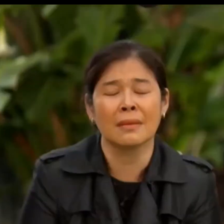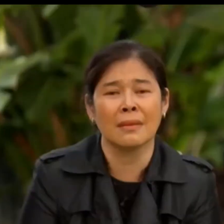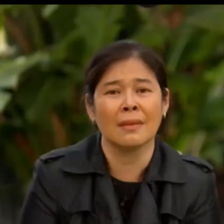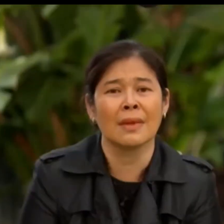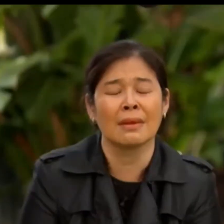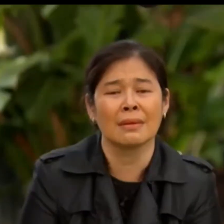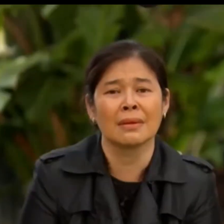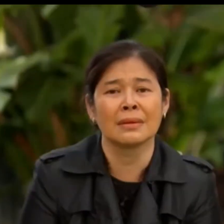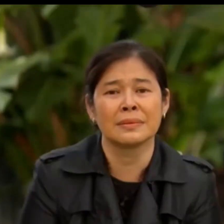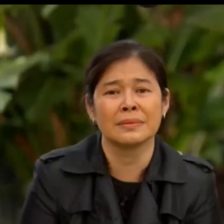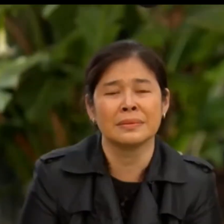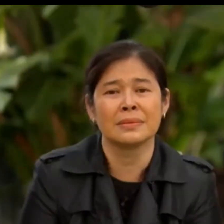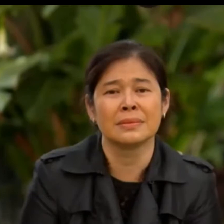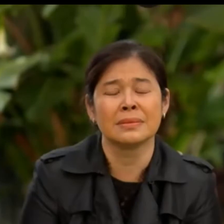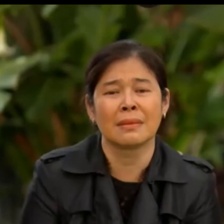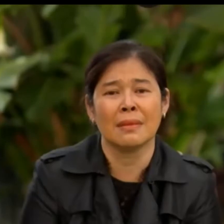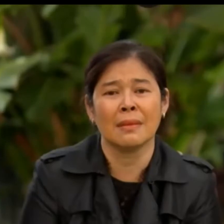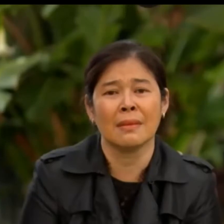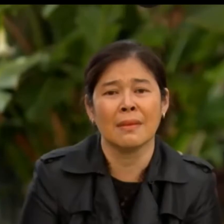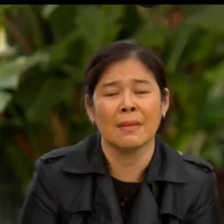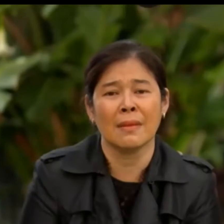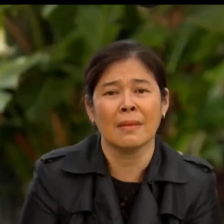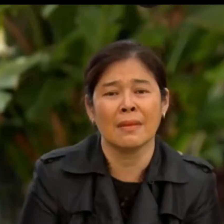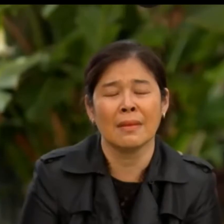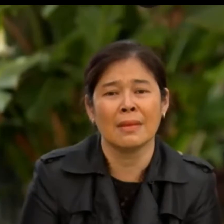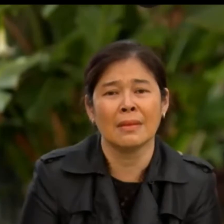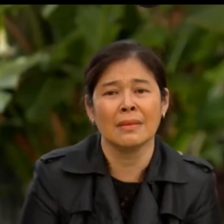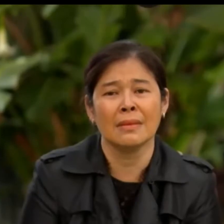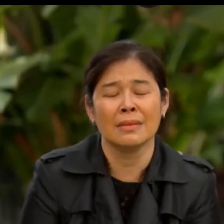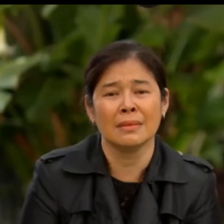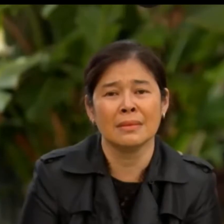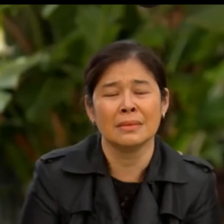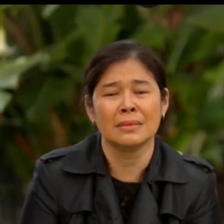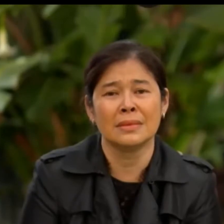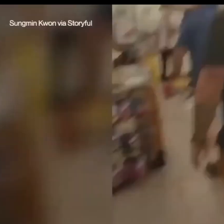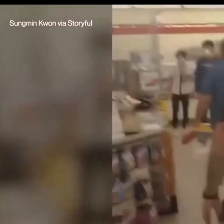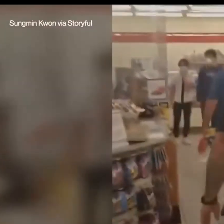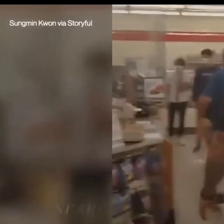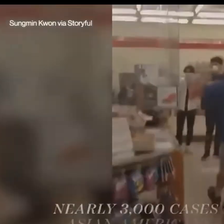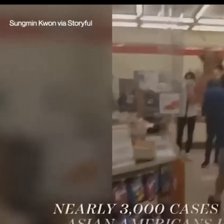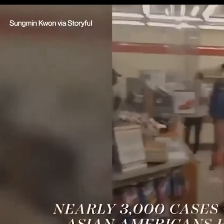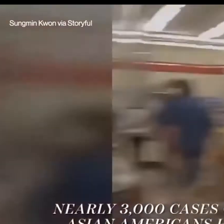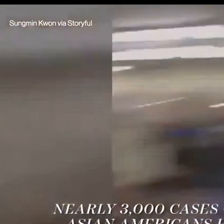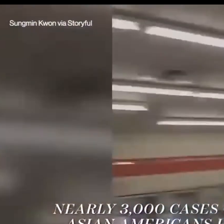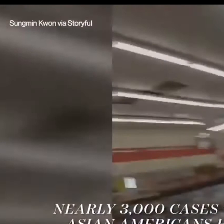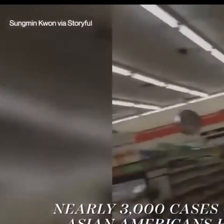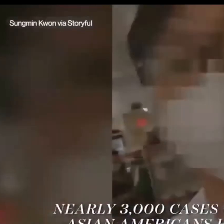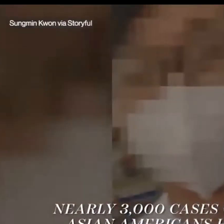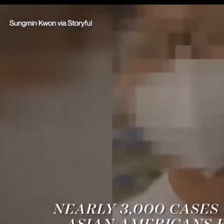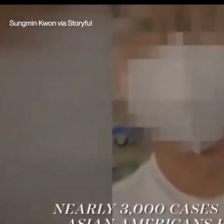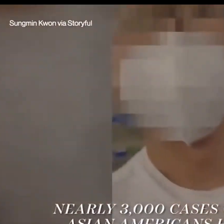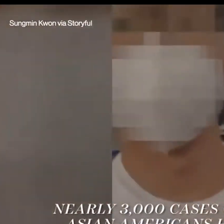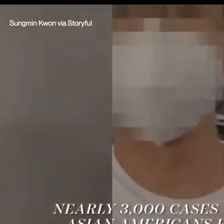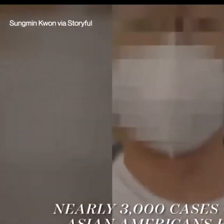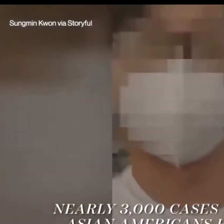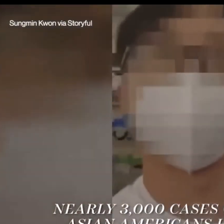We know that we got to speak up and we can't be quiet about this because that's why this keeps happening. He just assaulted